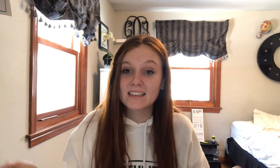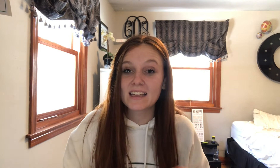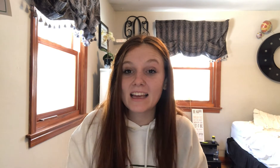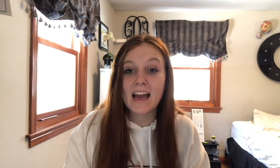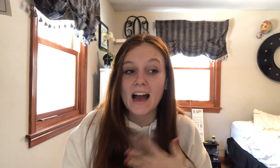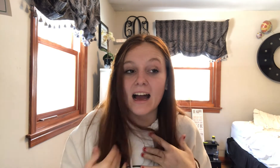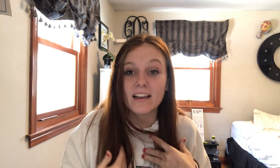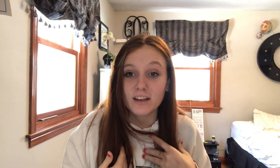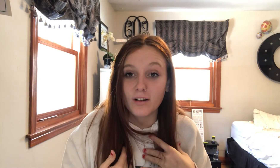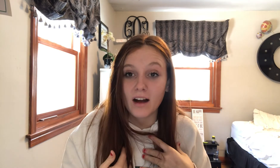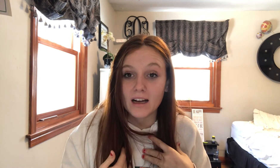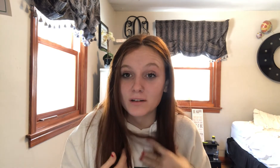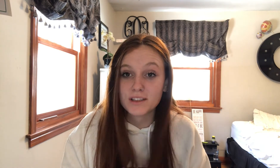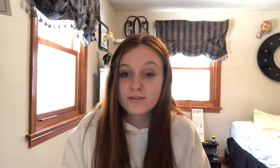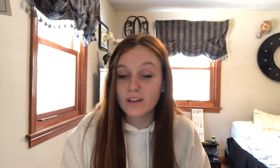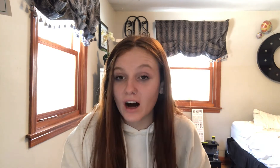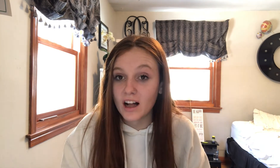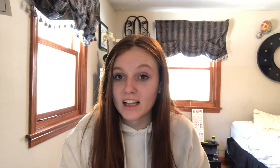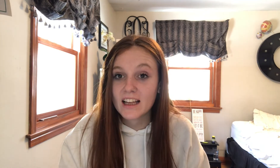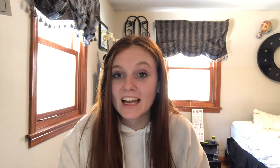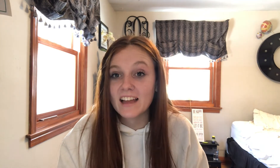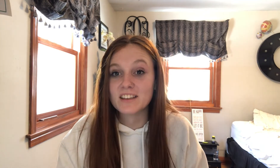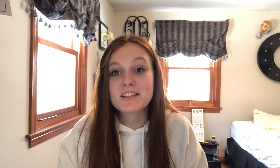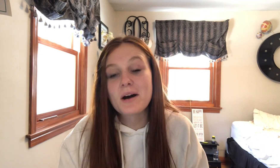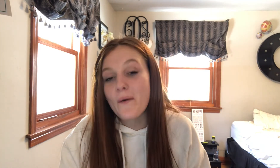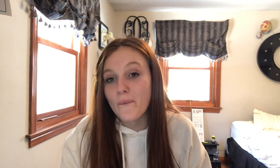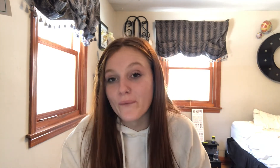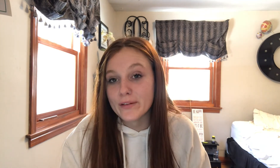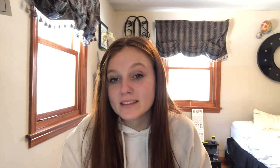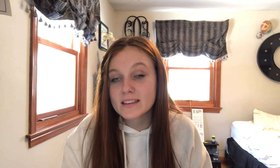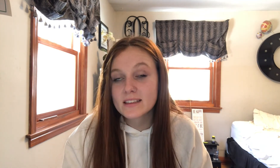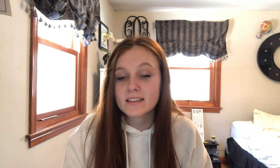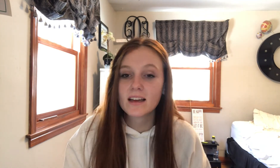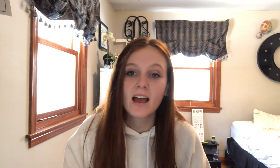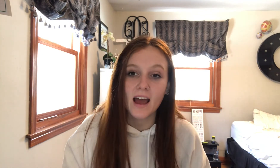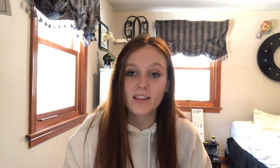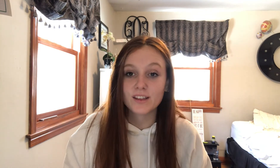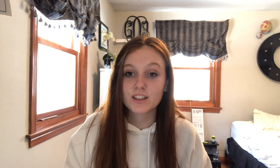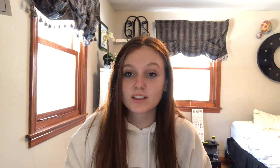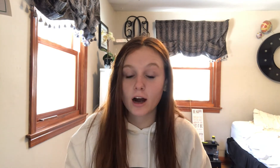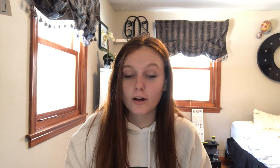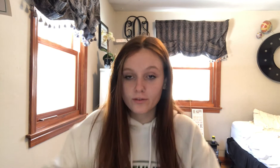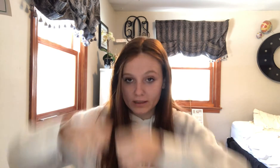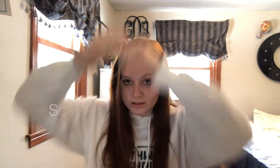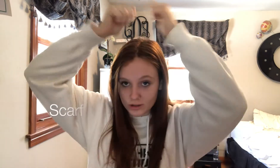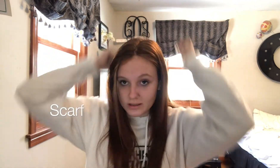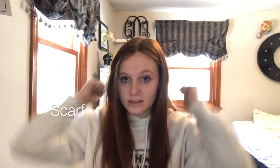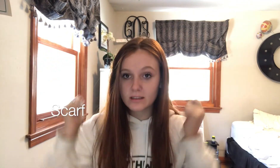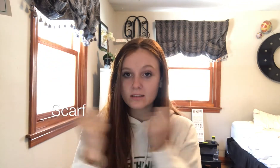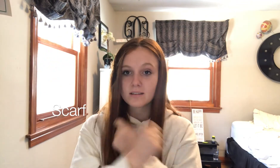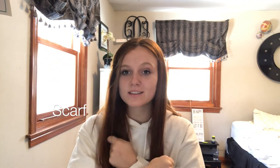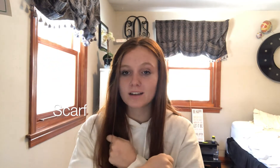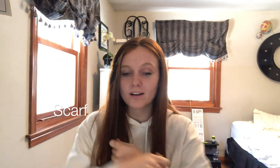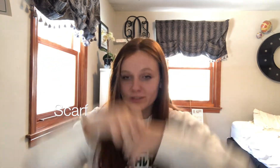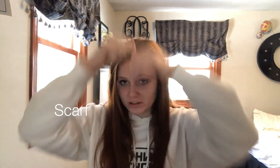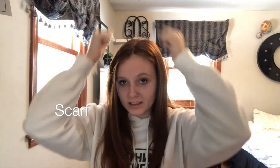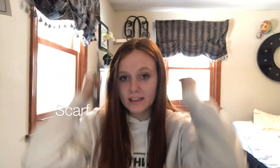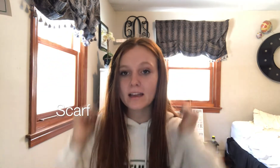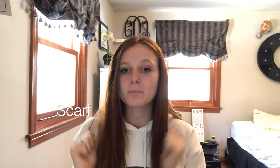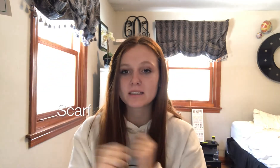skate? I don't. I always fall and it's cold. And then scarf is just scarf. You literally like pretend like